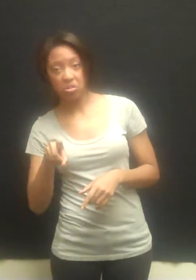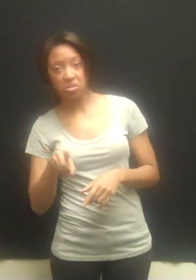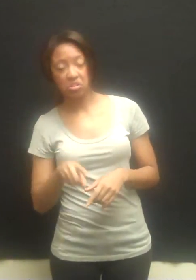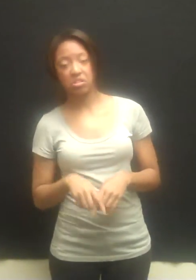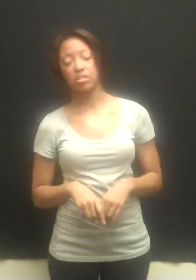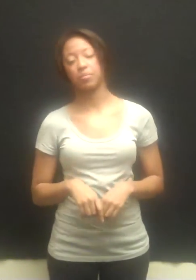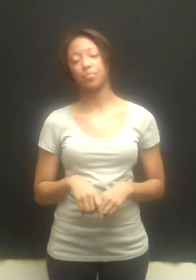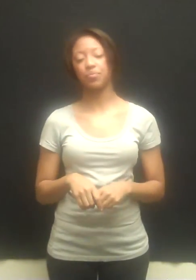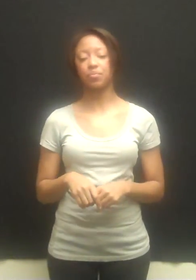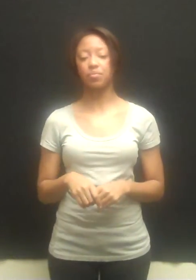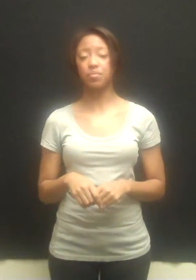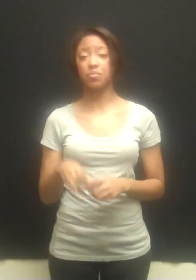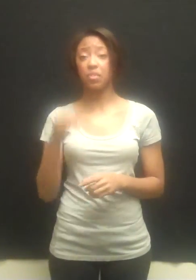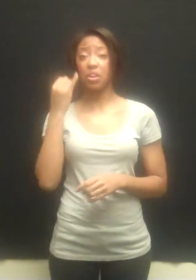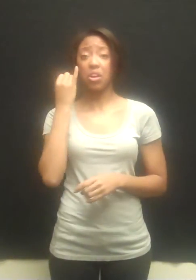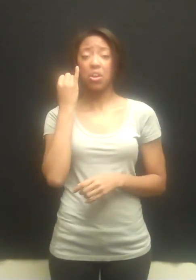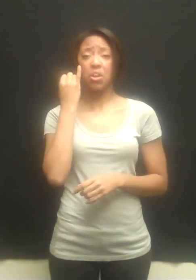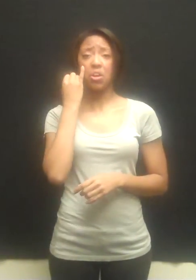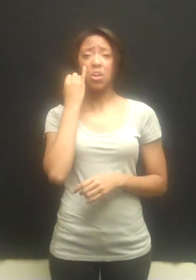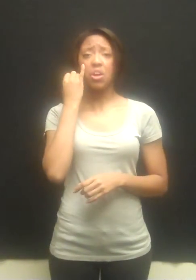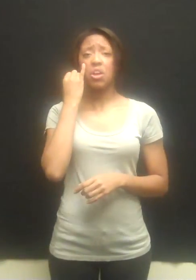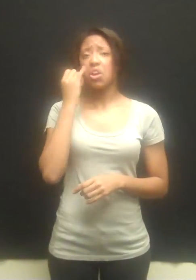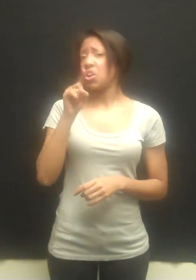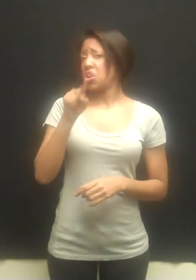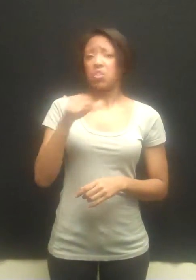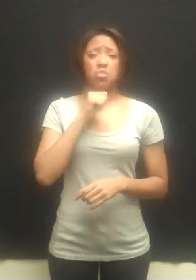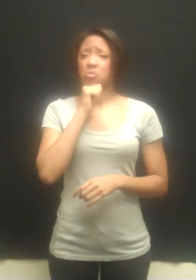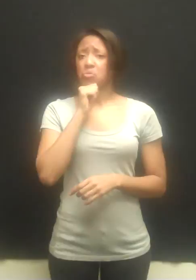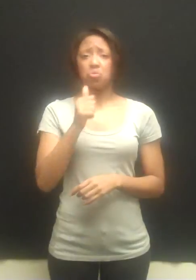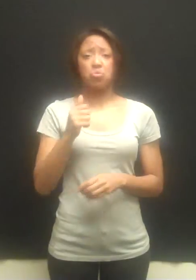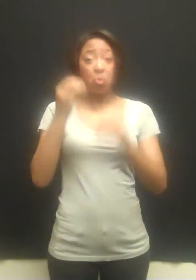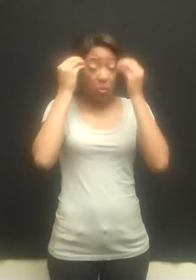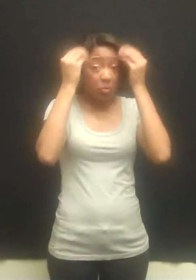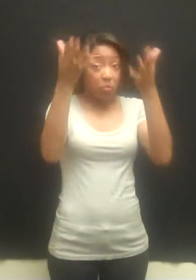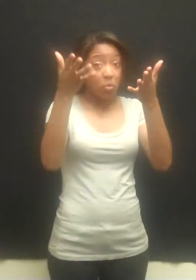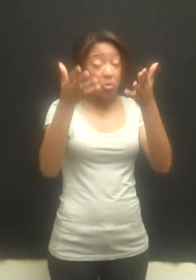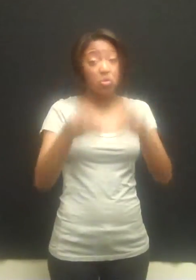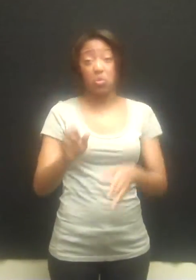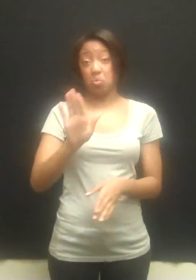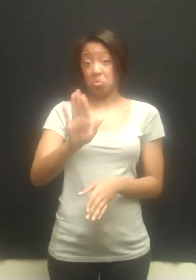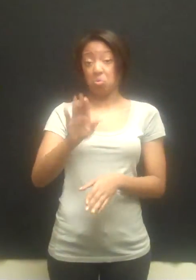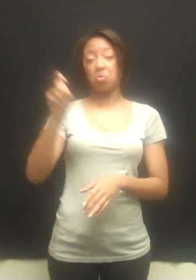If you do not inform them of your needs or the accommodations, then they won't know.